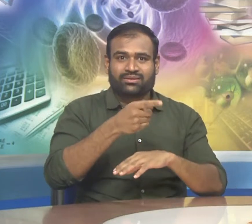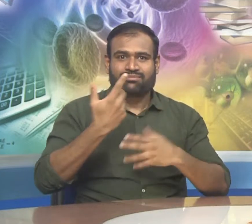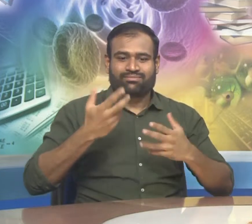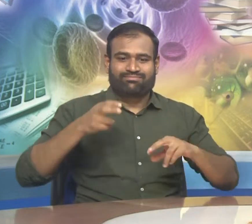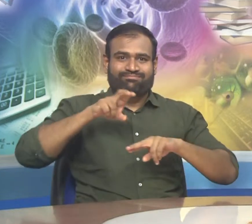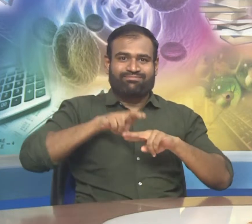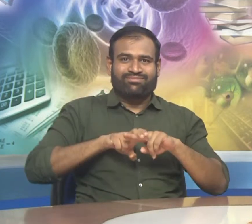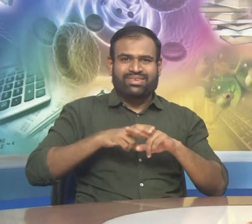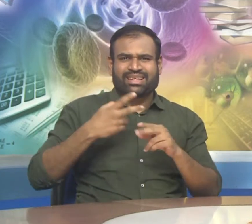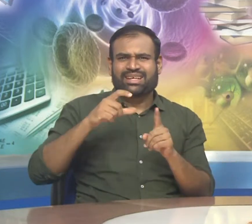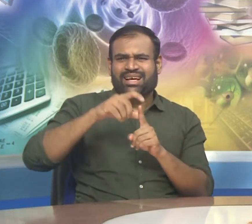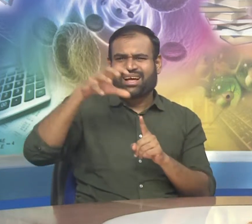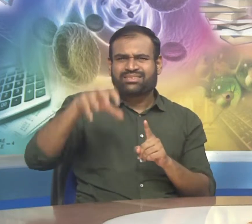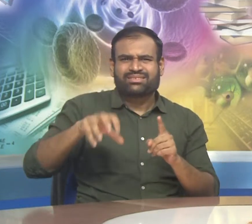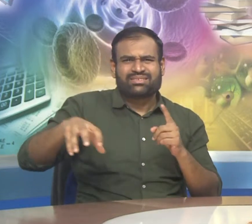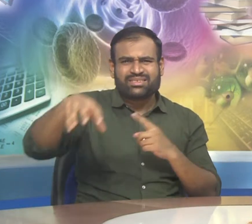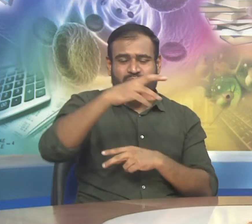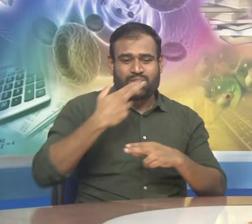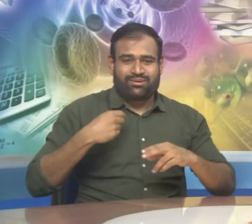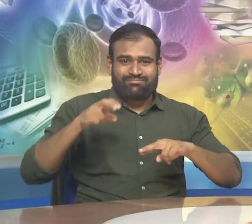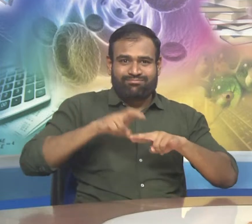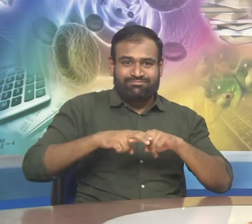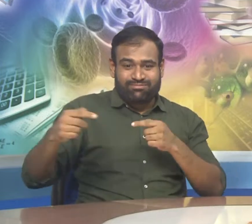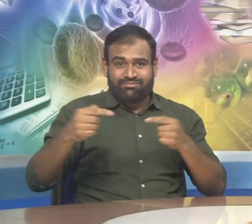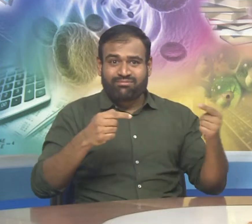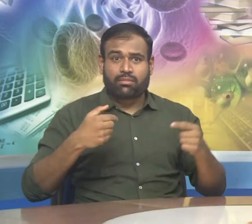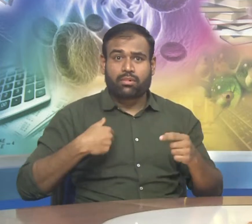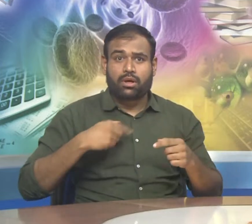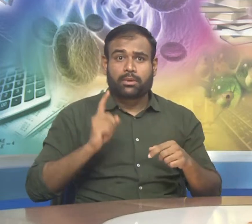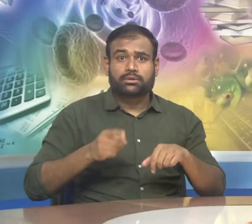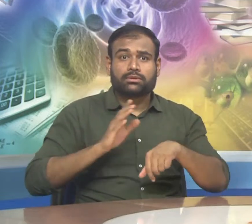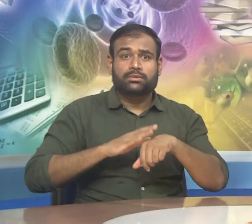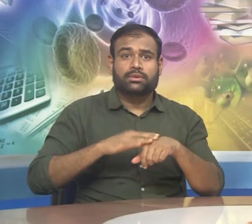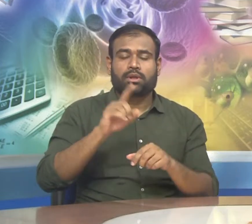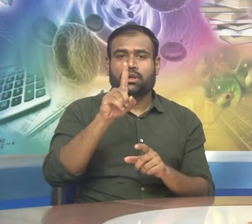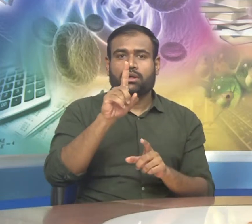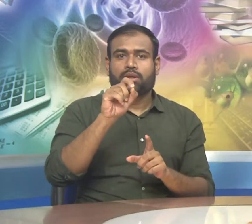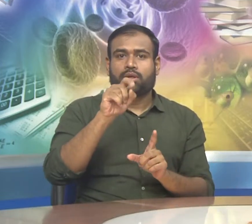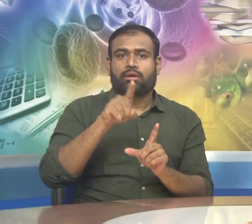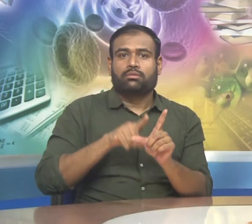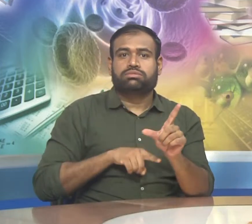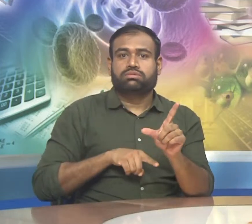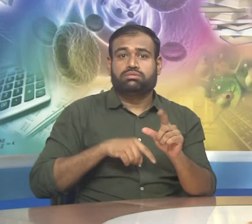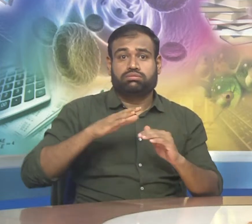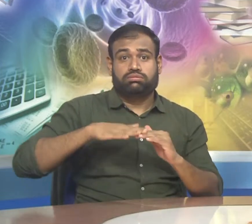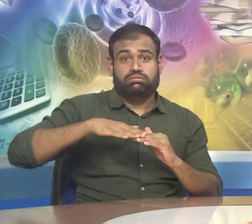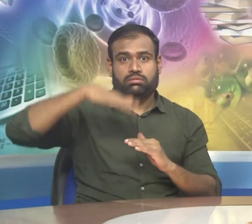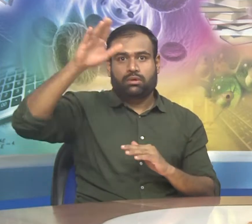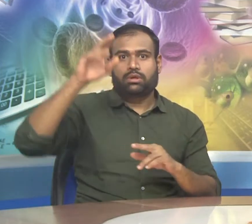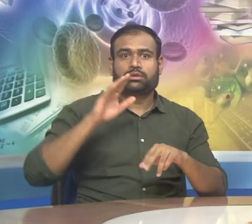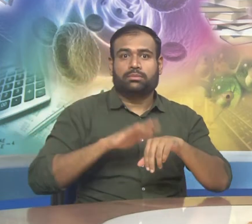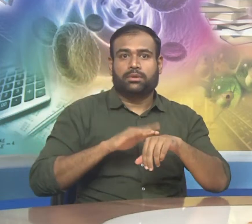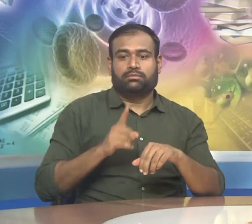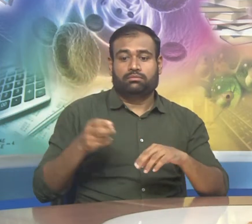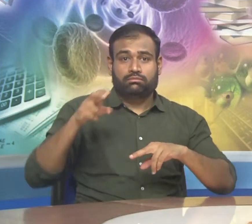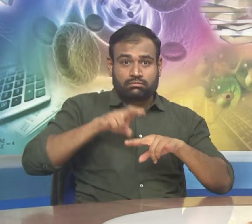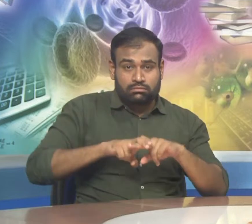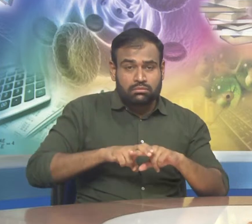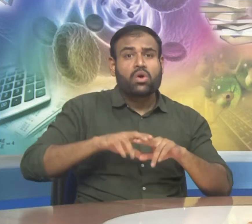he or she should have held a judicial office at the district level or below